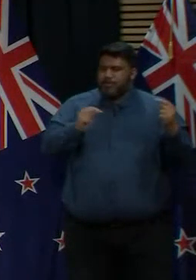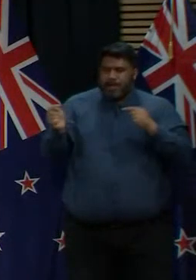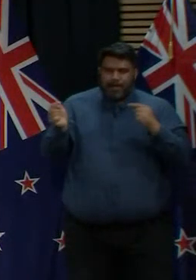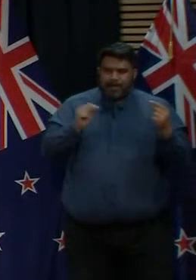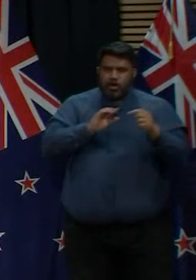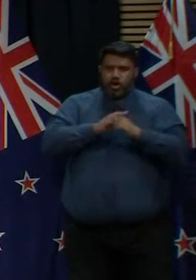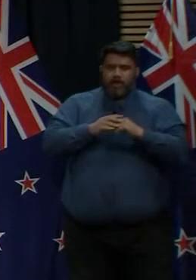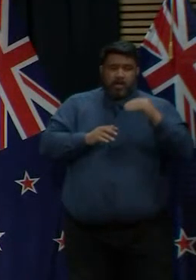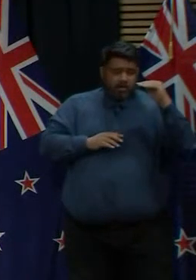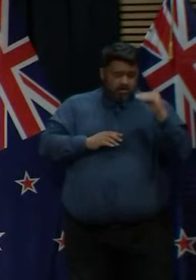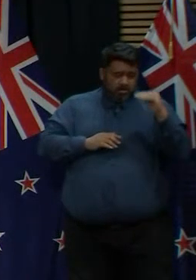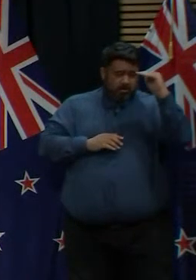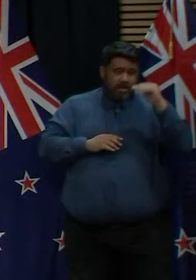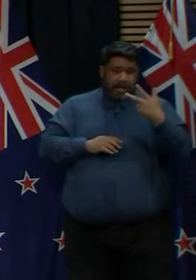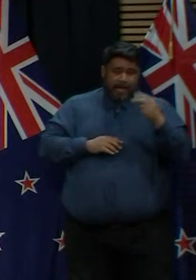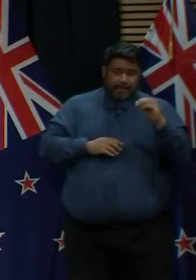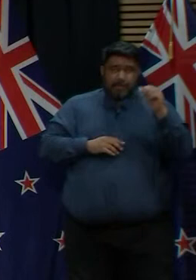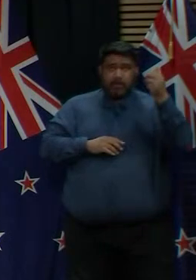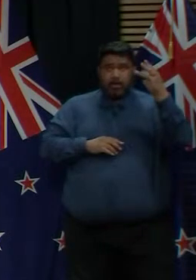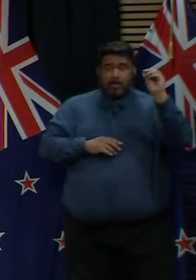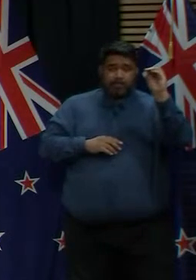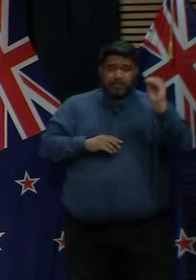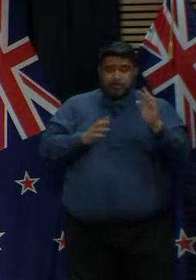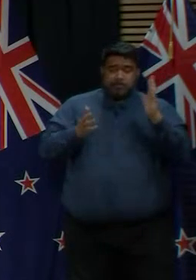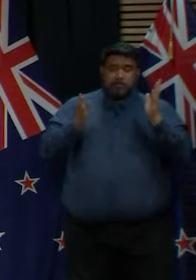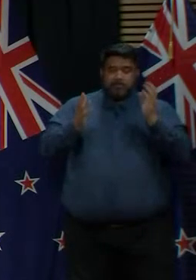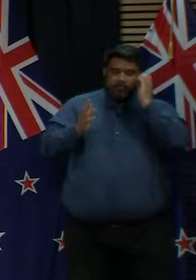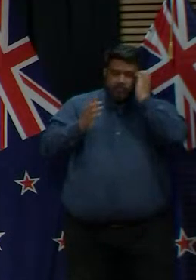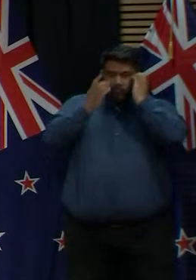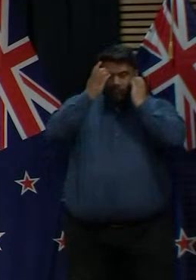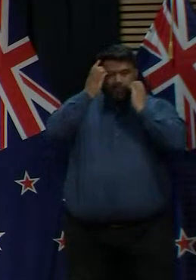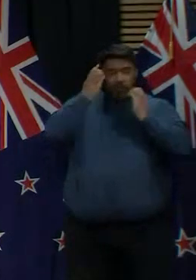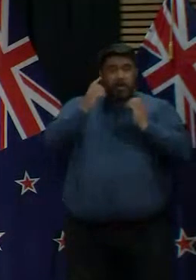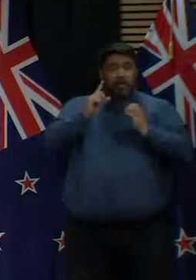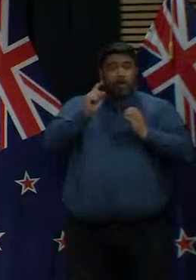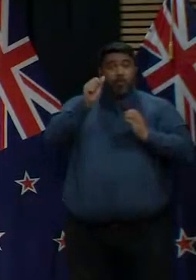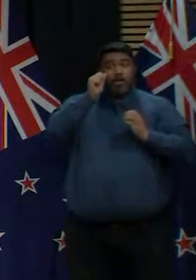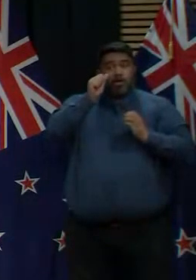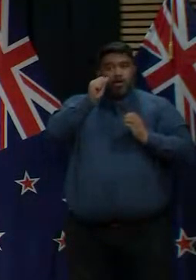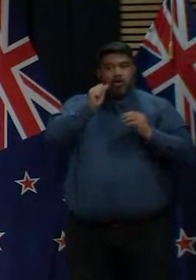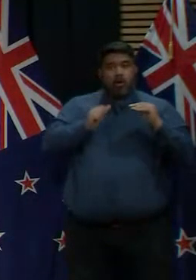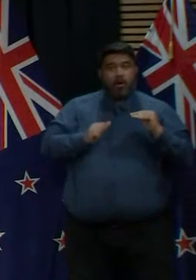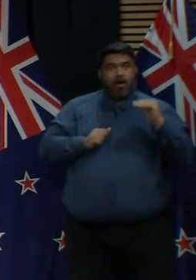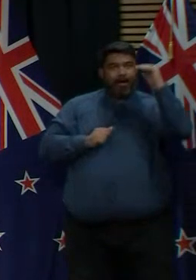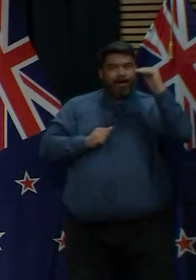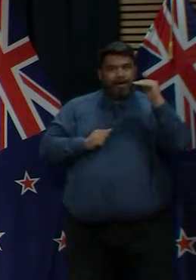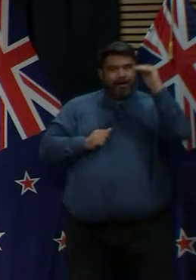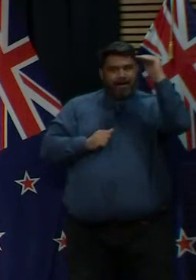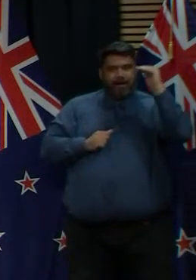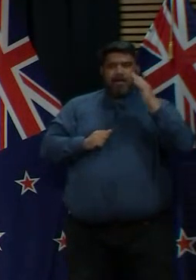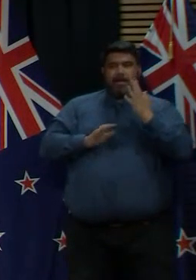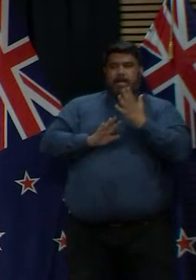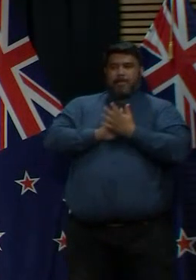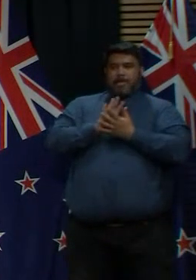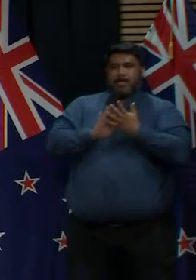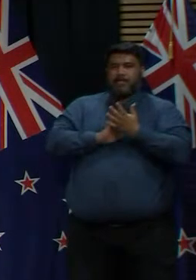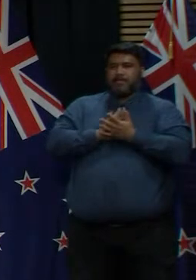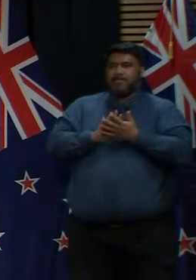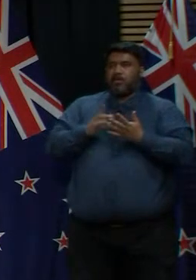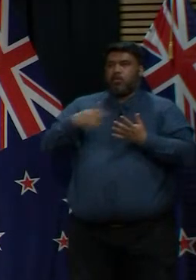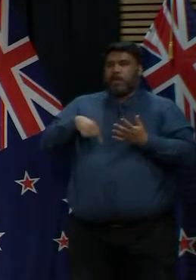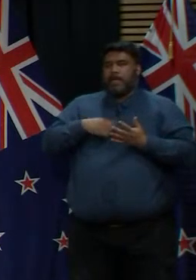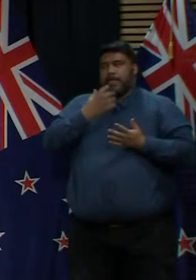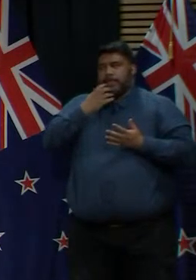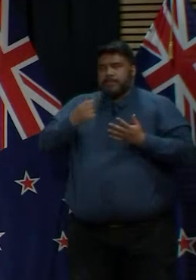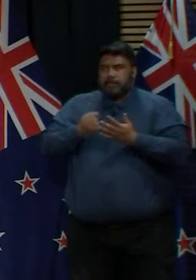of vaccinations and so on. What this tells us is that with high vaccination rates, we don't have to simply accept that we'll have those